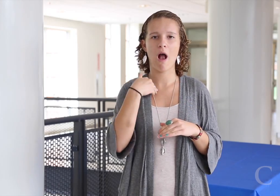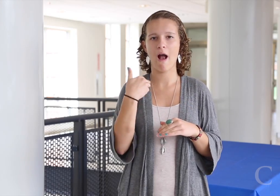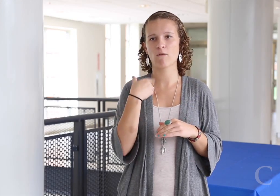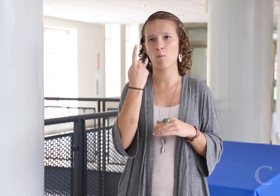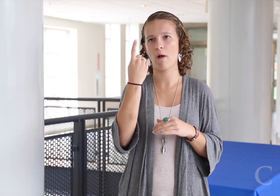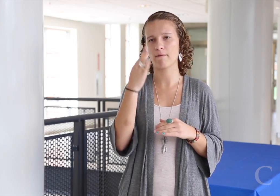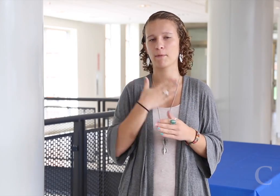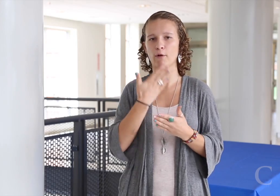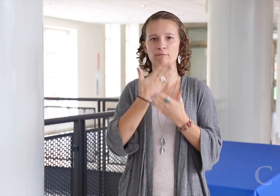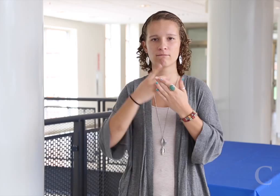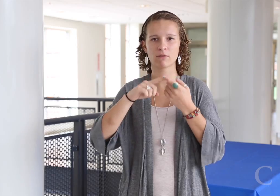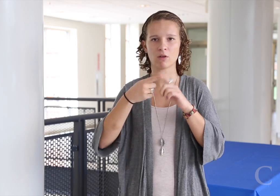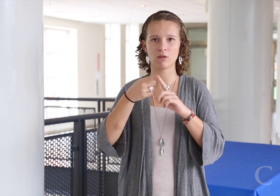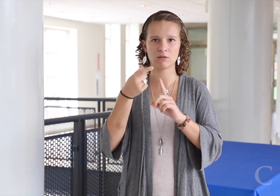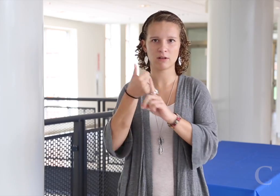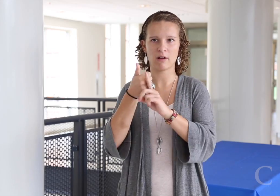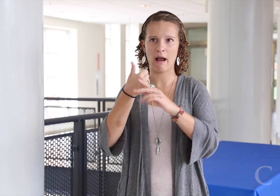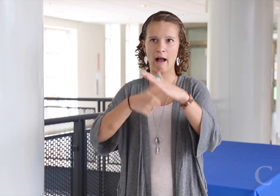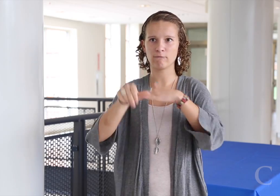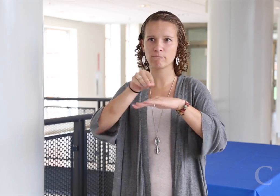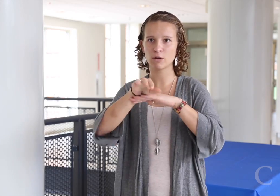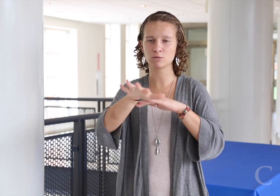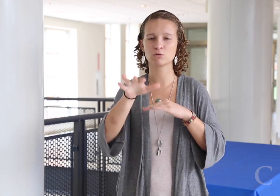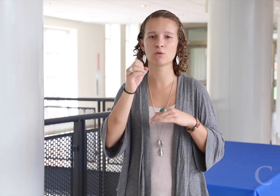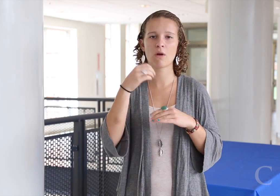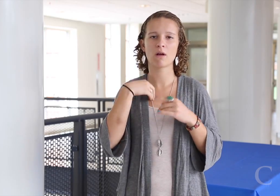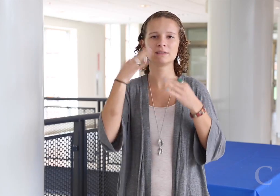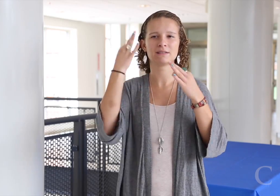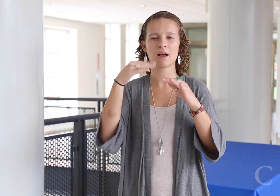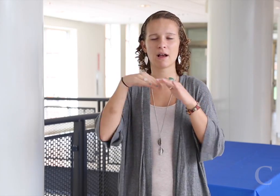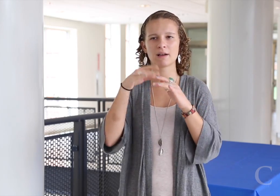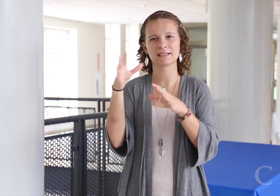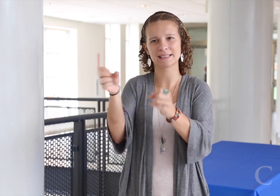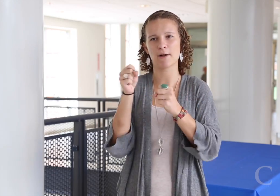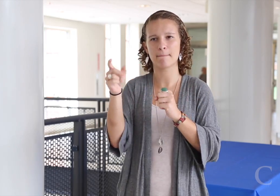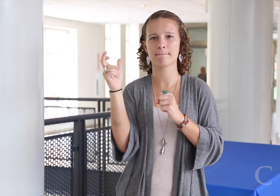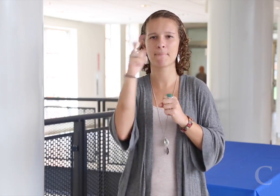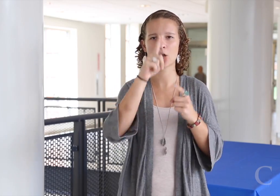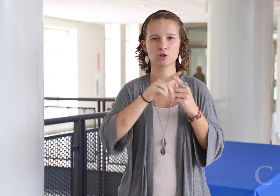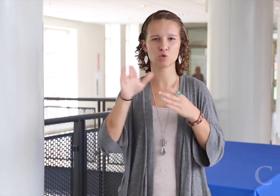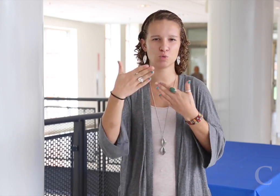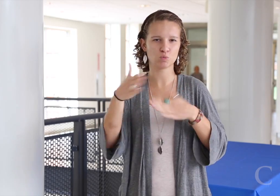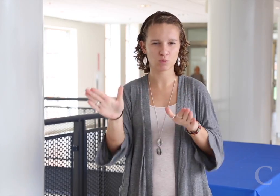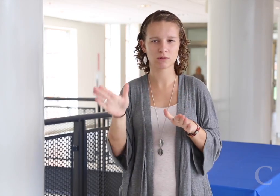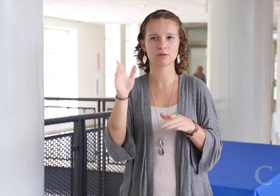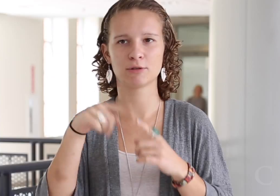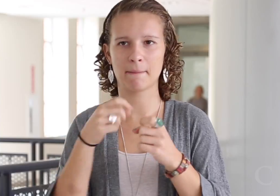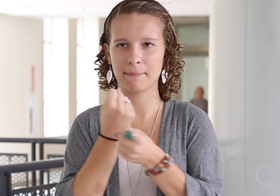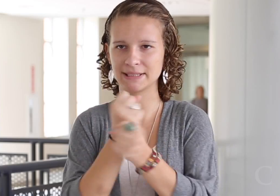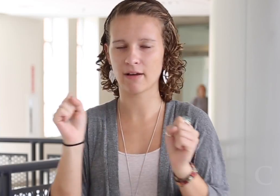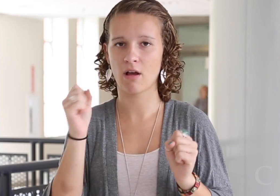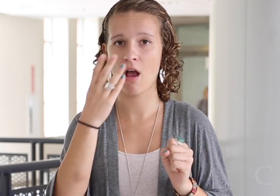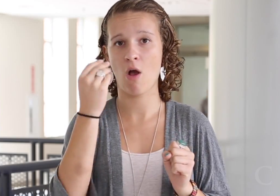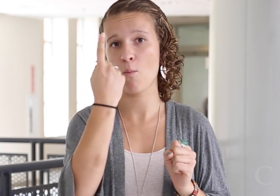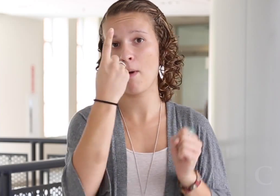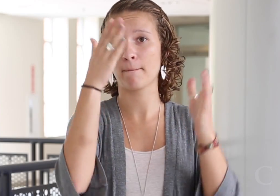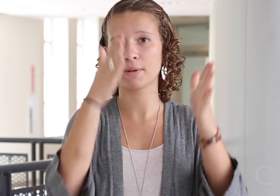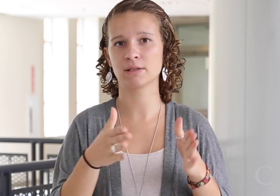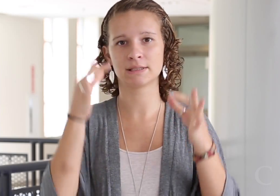people end up there under the influence and I had a good friend of mine who in fact was under the influence. I was trying to take her back to her room just to make sure she